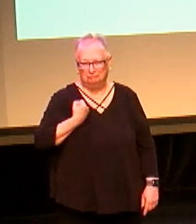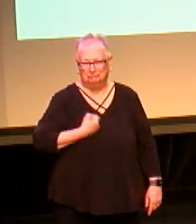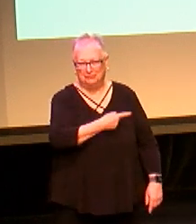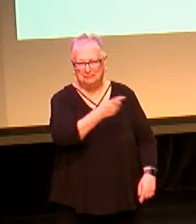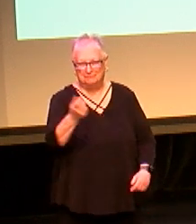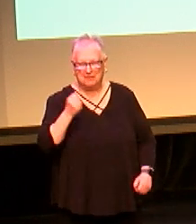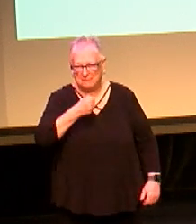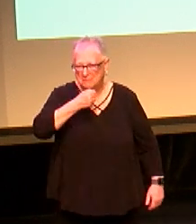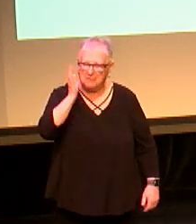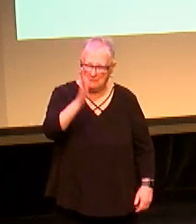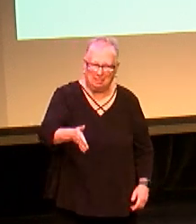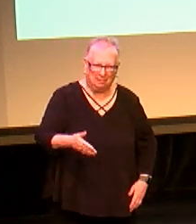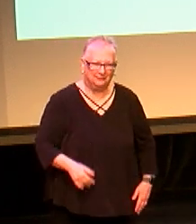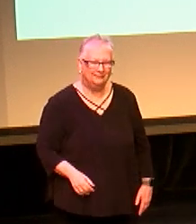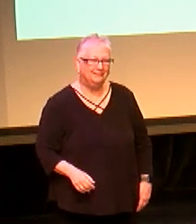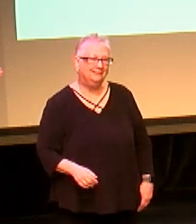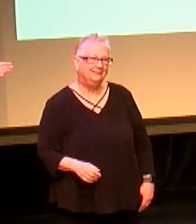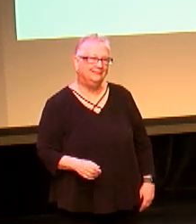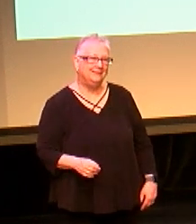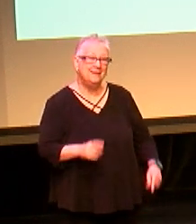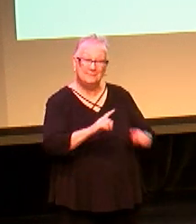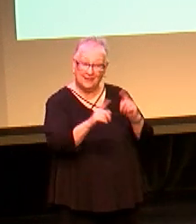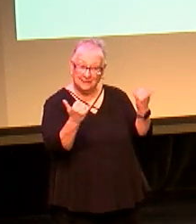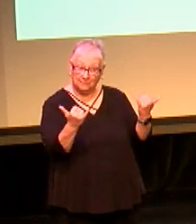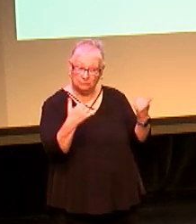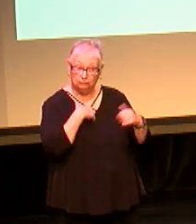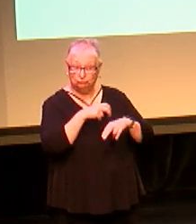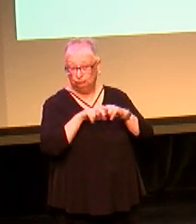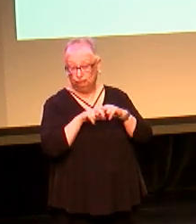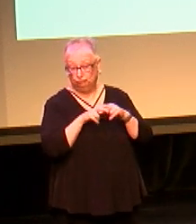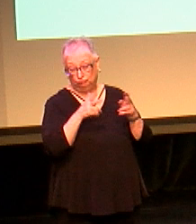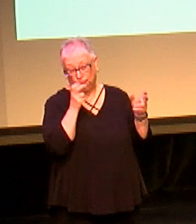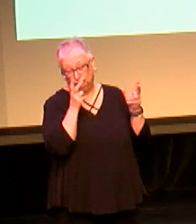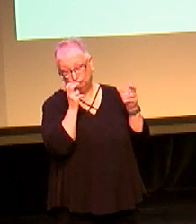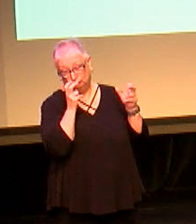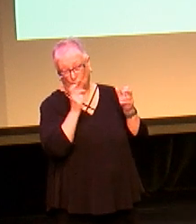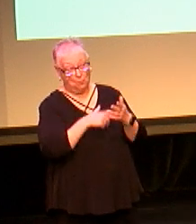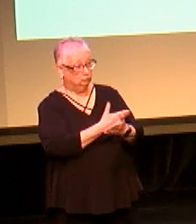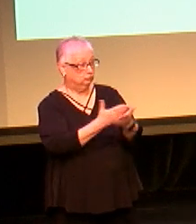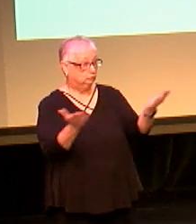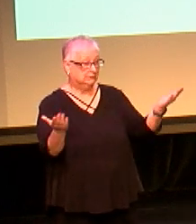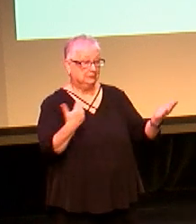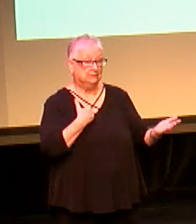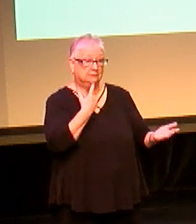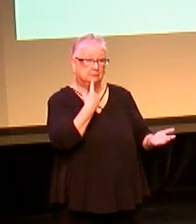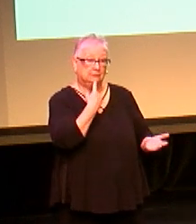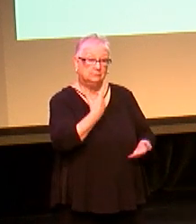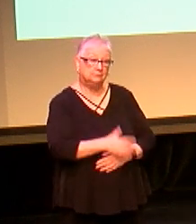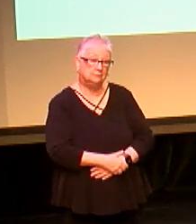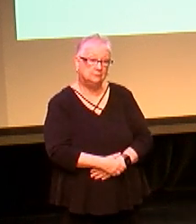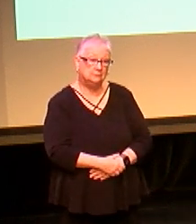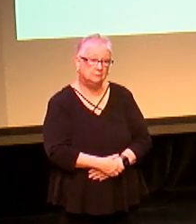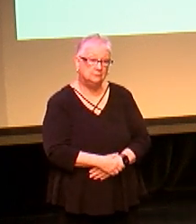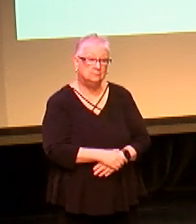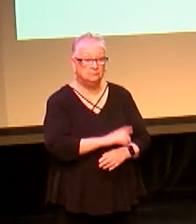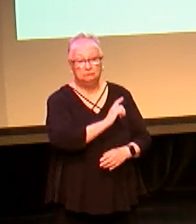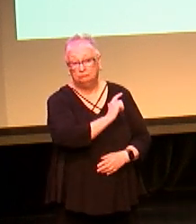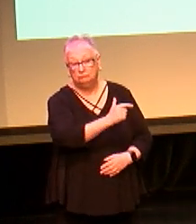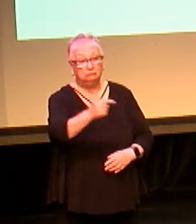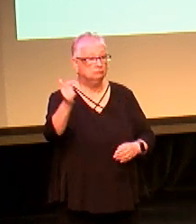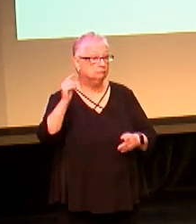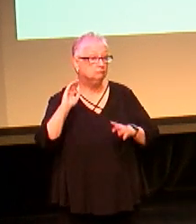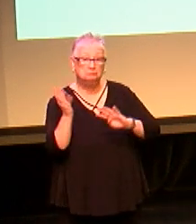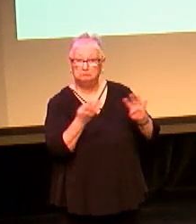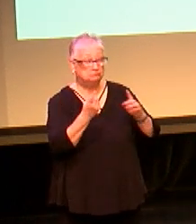take a seat back here on this stool. We'll ask you to come forward in as orderly a manner as you can possibly